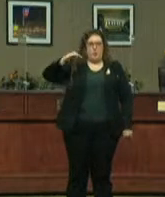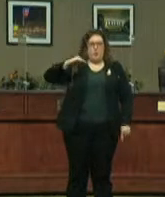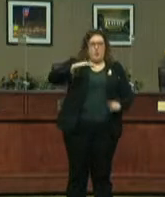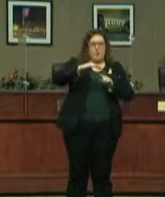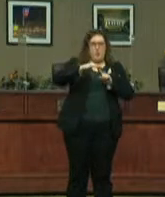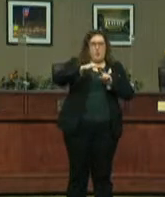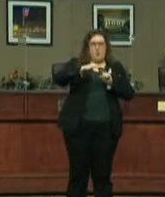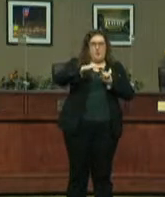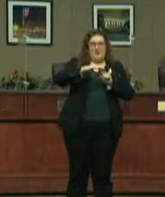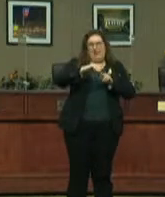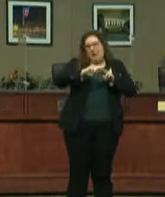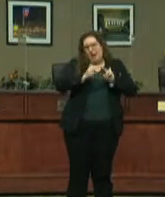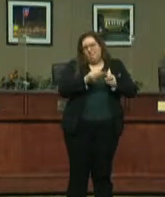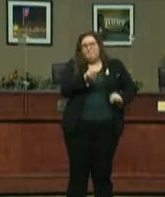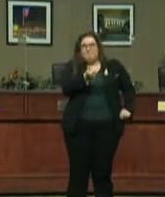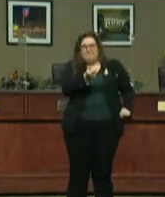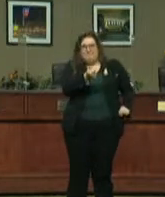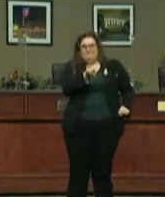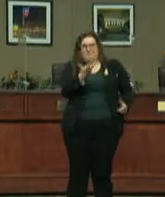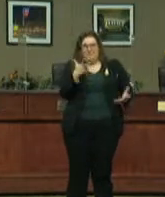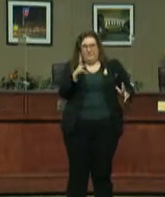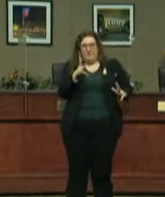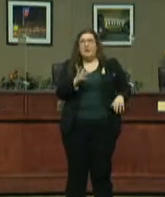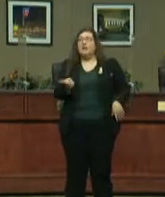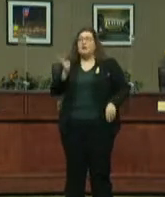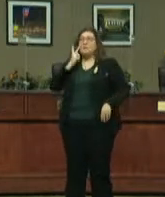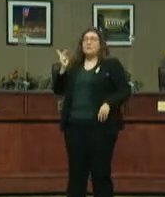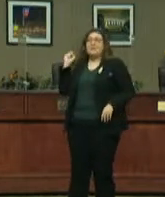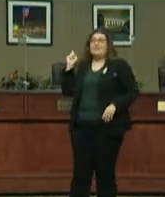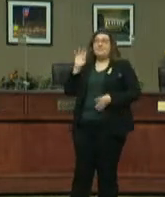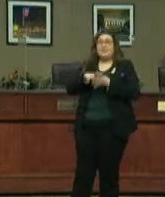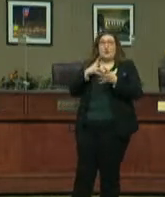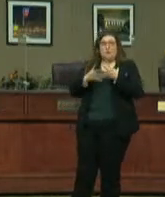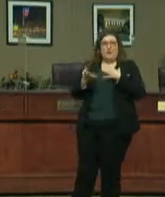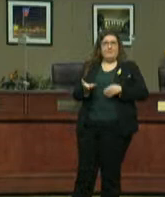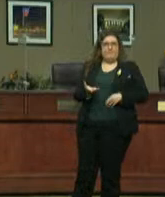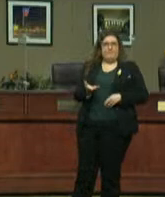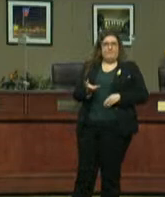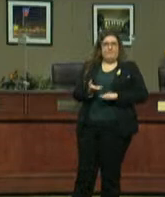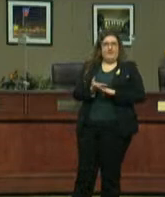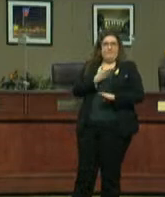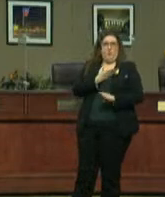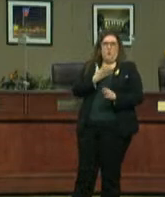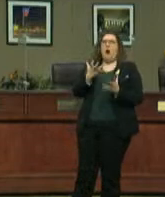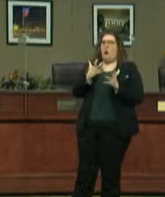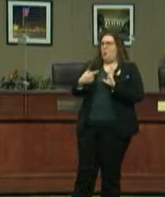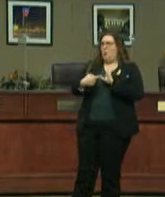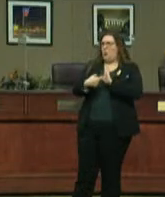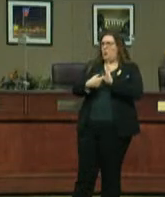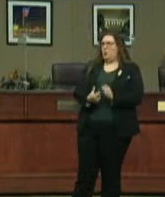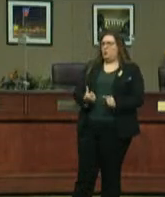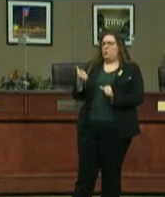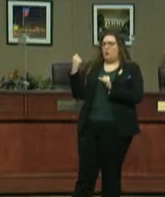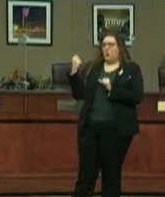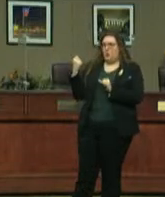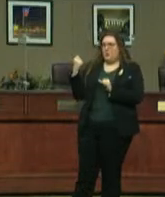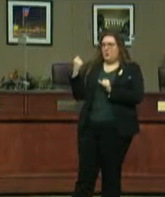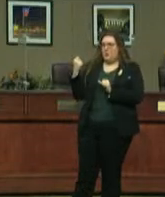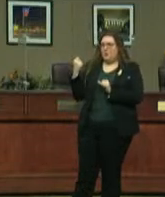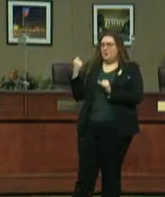We have seen this in the past, but I want to show you this graph that we did here